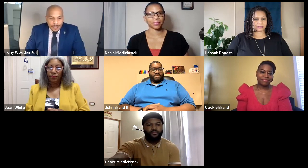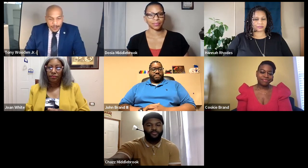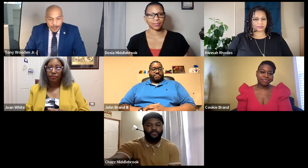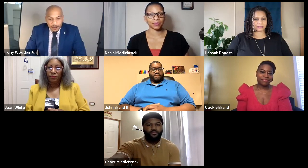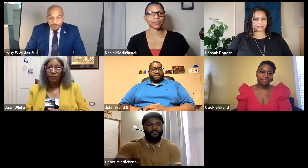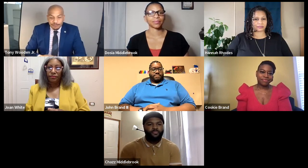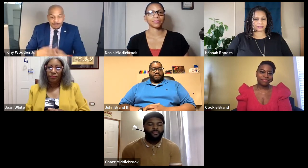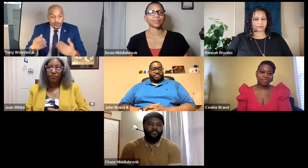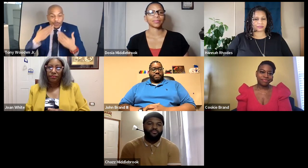York City.